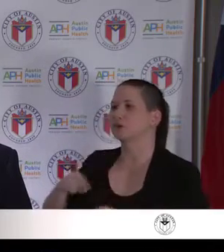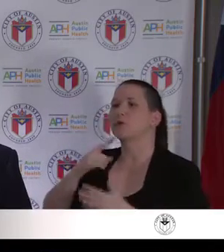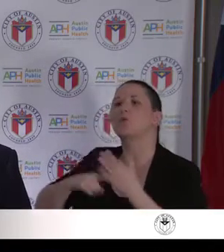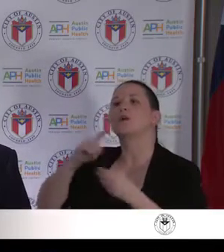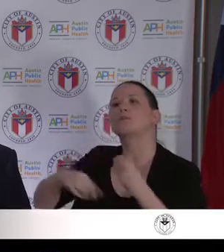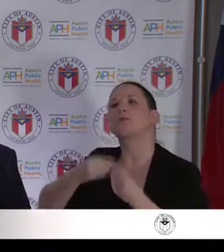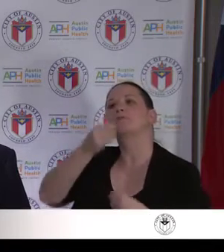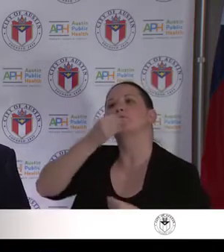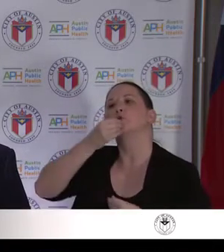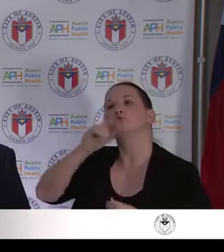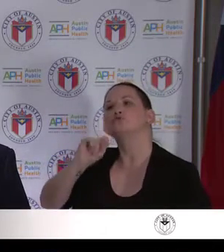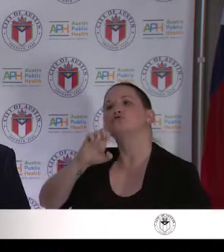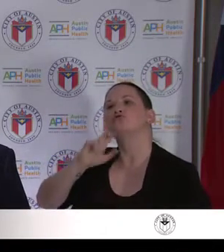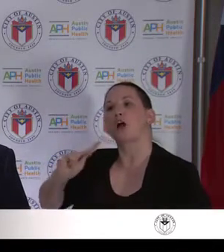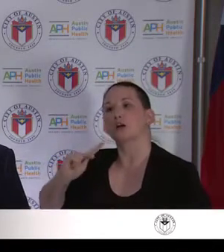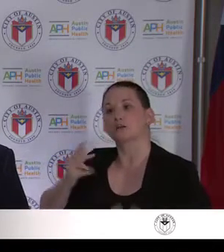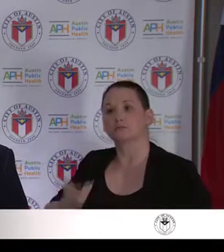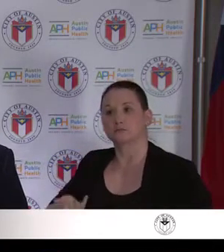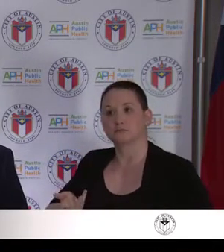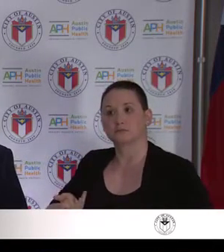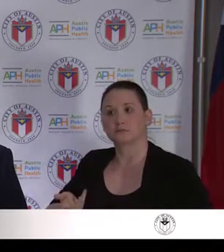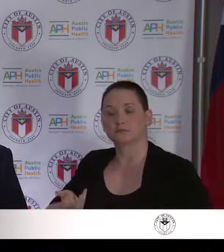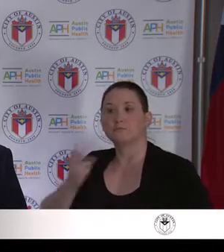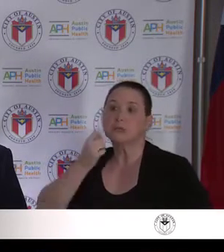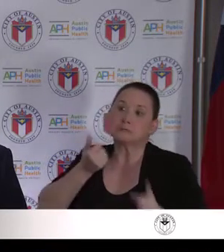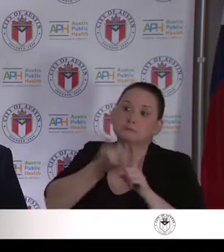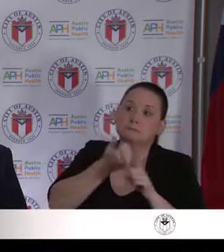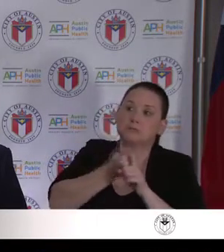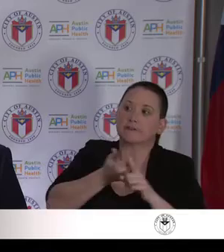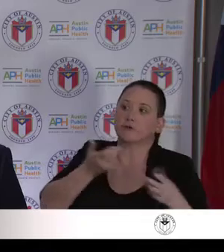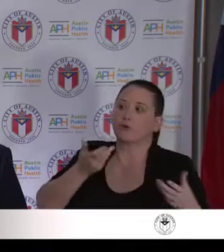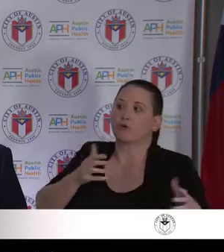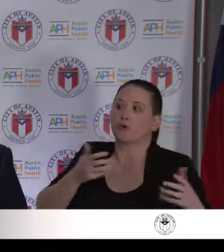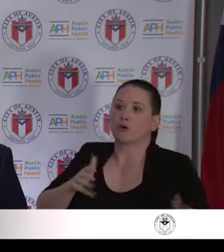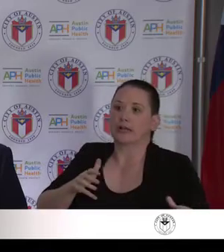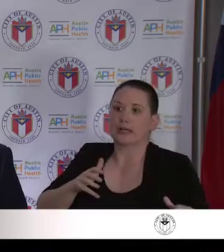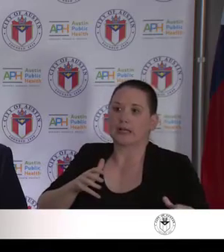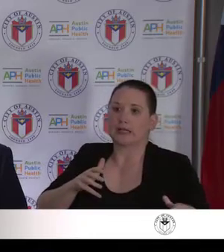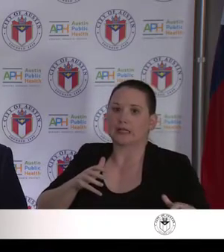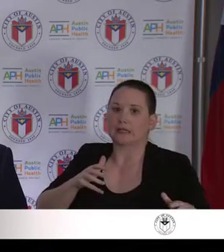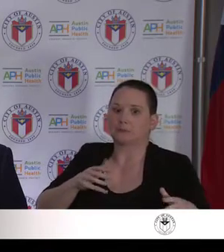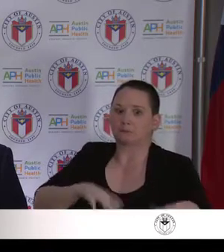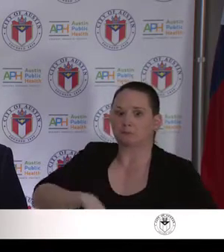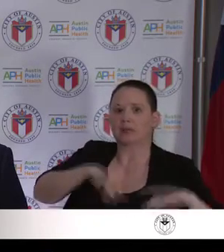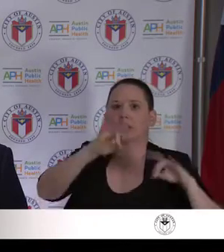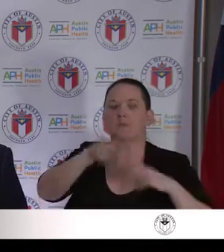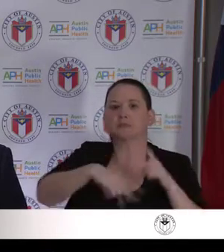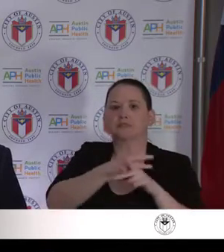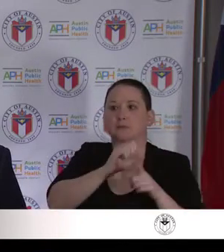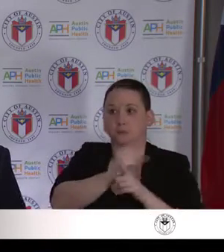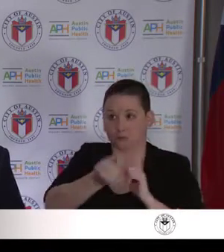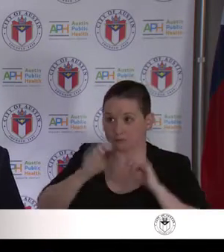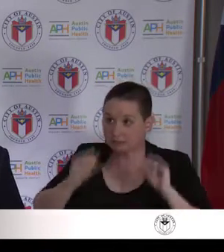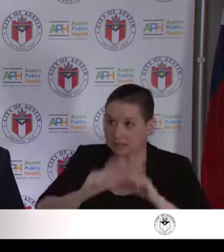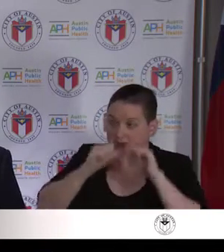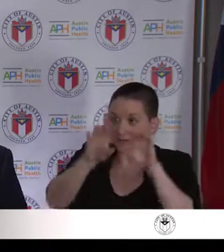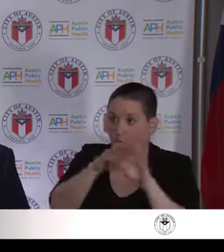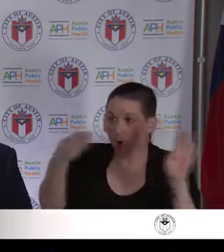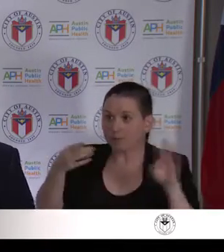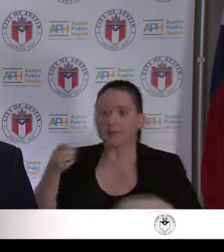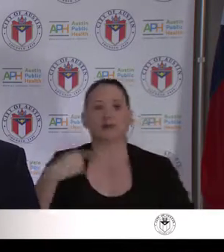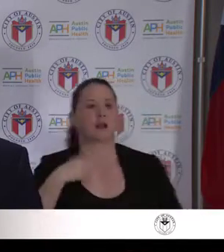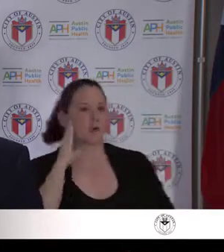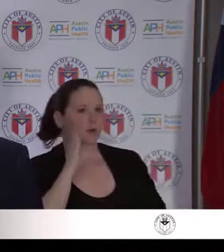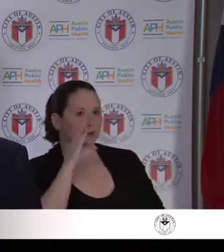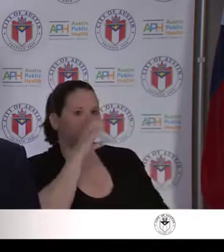food trucks? Since they are kind of a pickup type situation, are they going to be allowed to stay open? I would